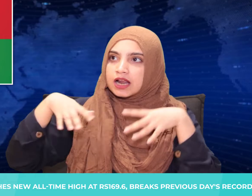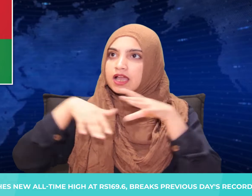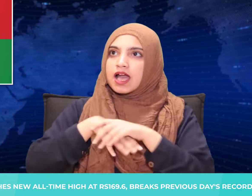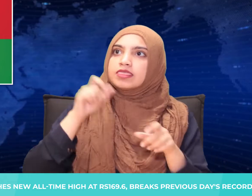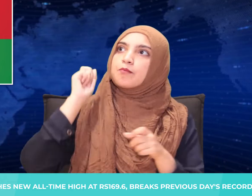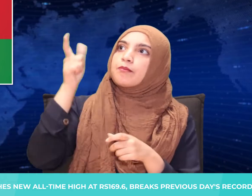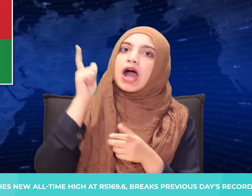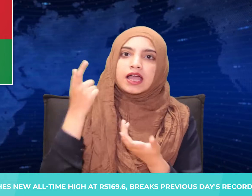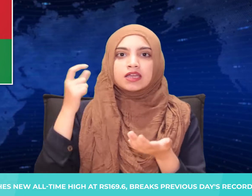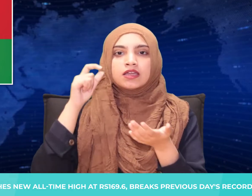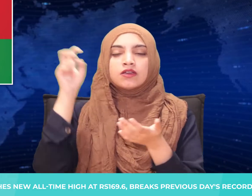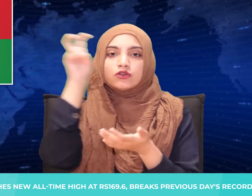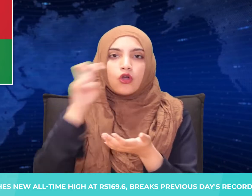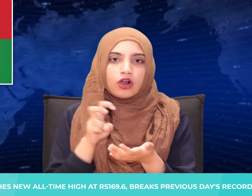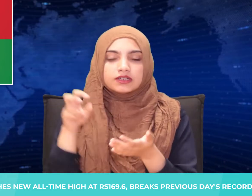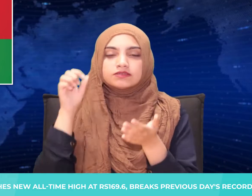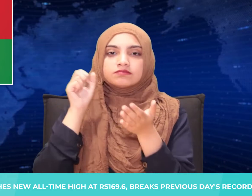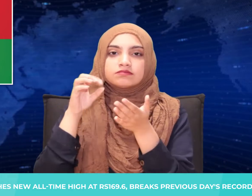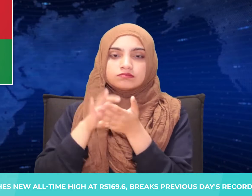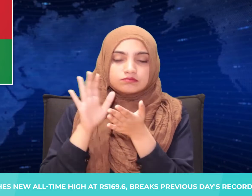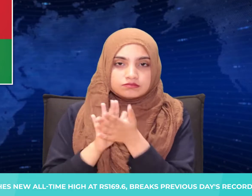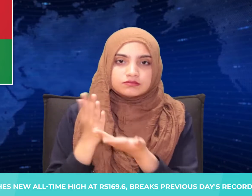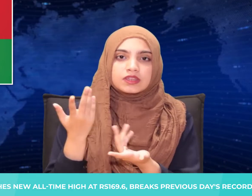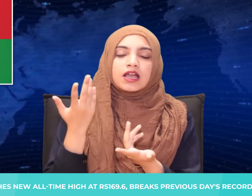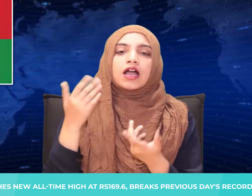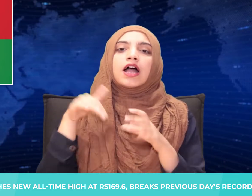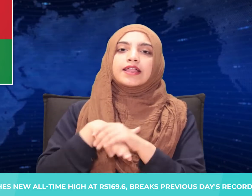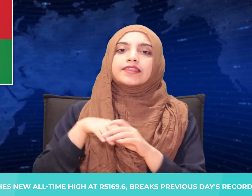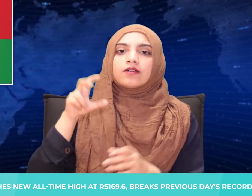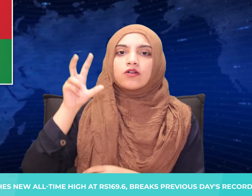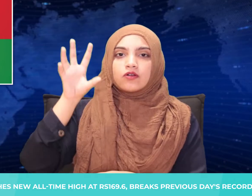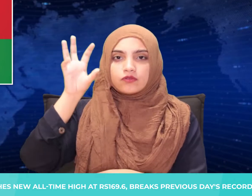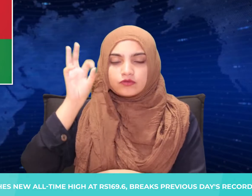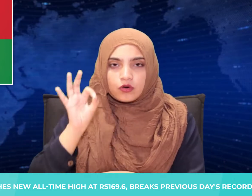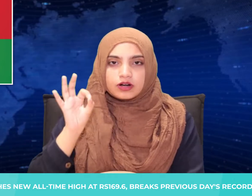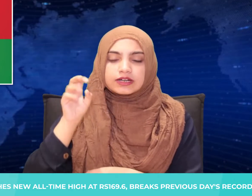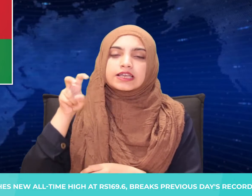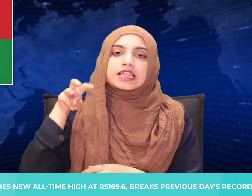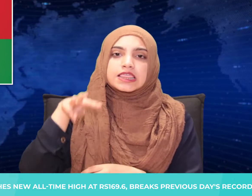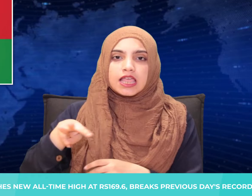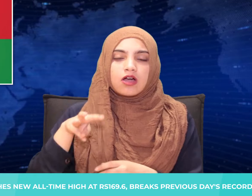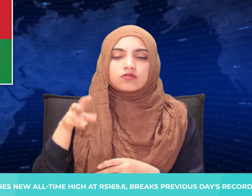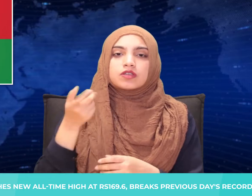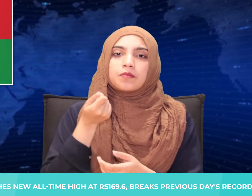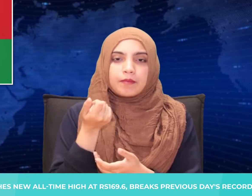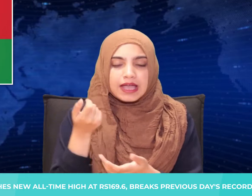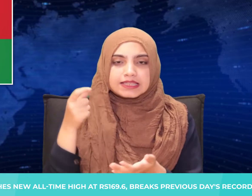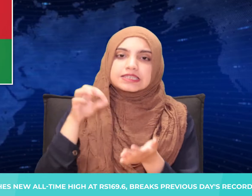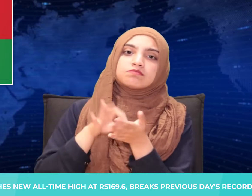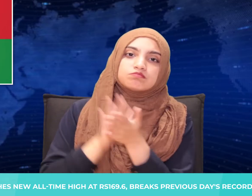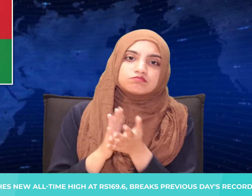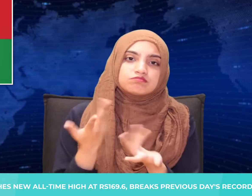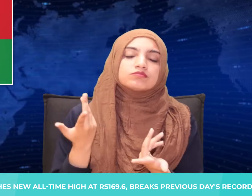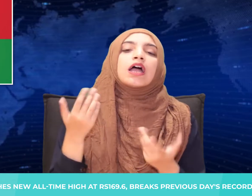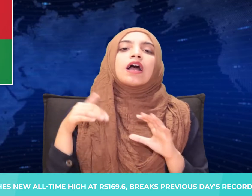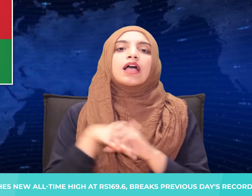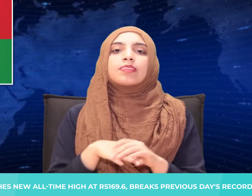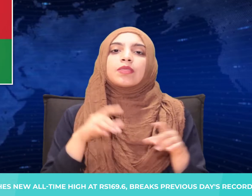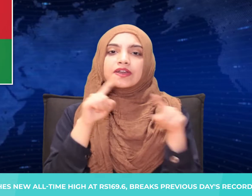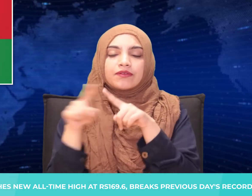surrendering 40,000 rupees bonds. The government has fixed September 30th as the last date to